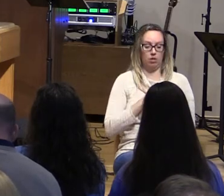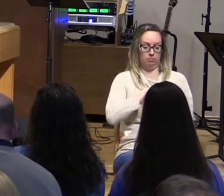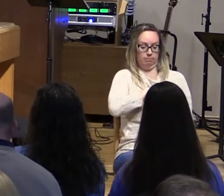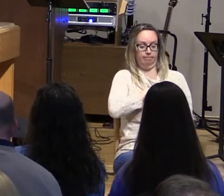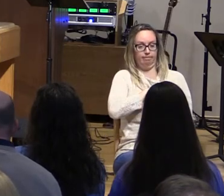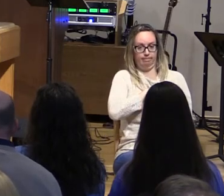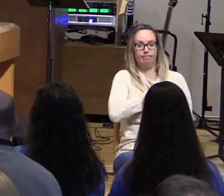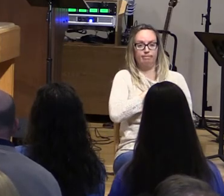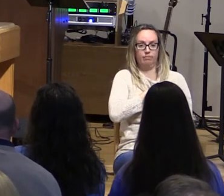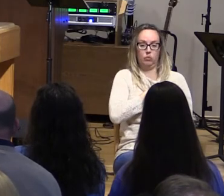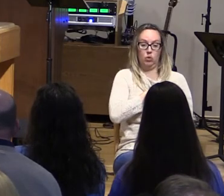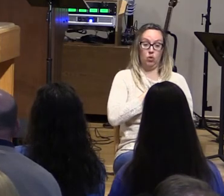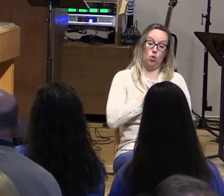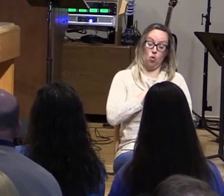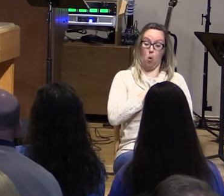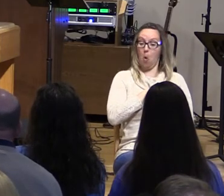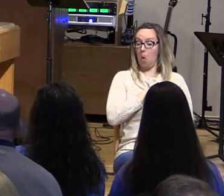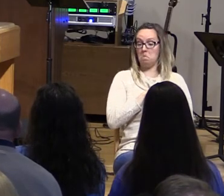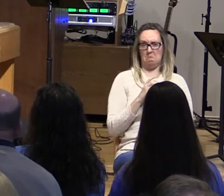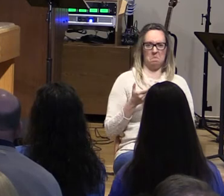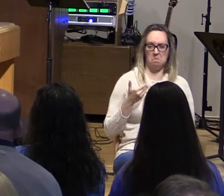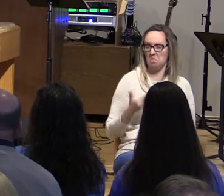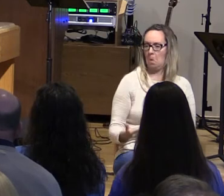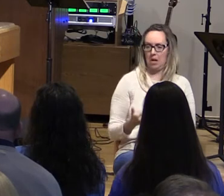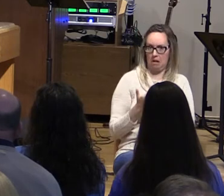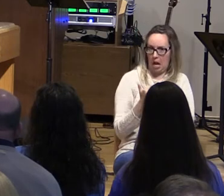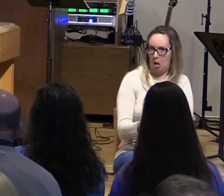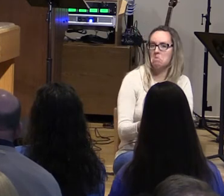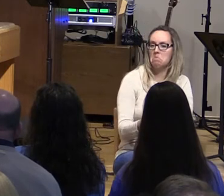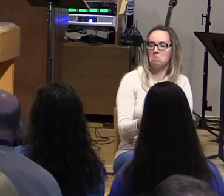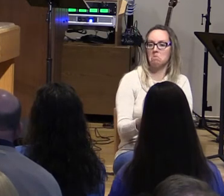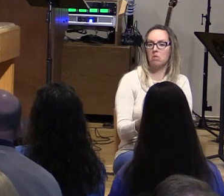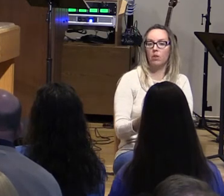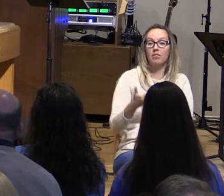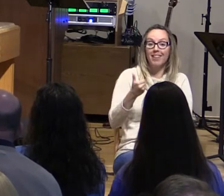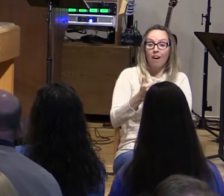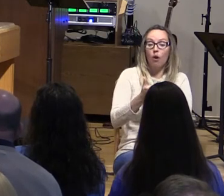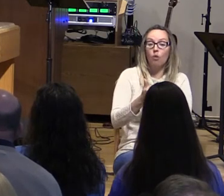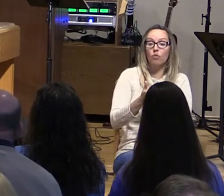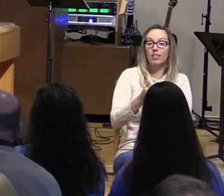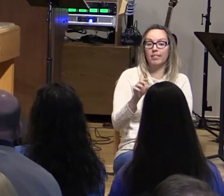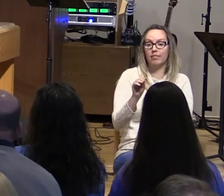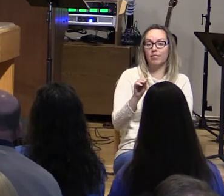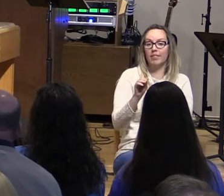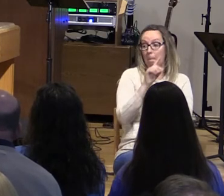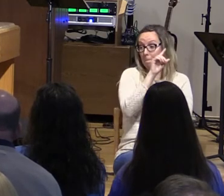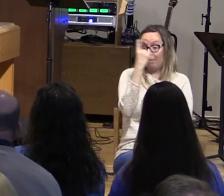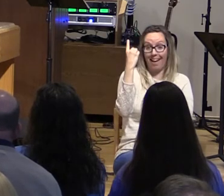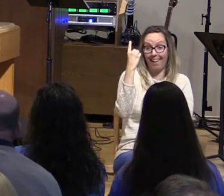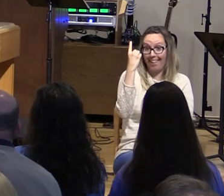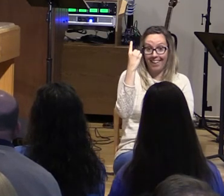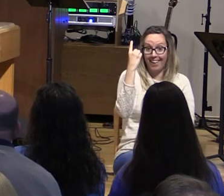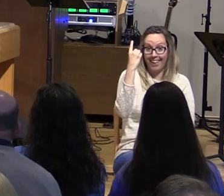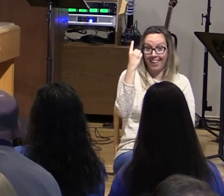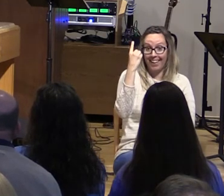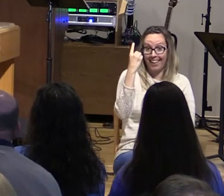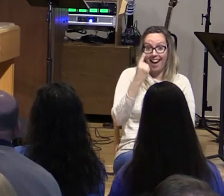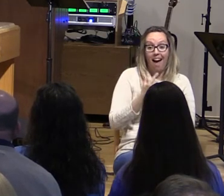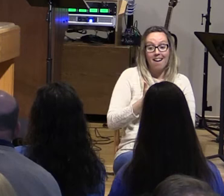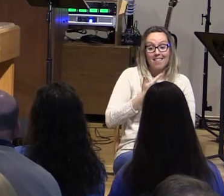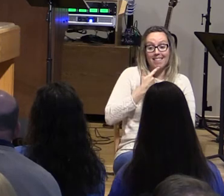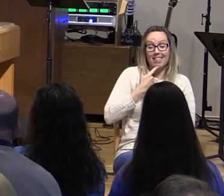police officers who risked her life was an African-American, black,